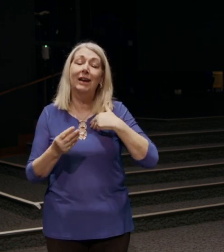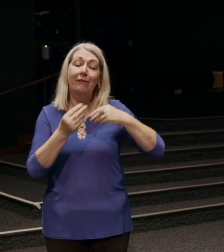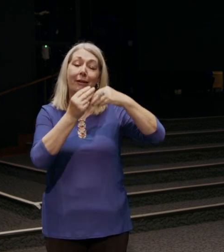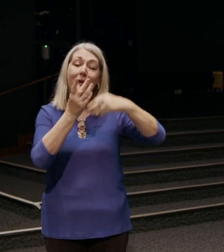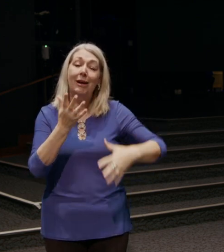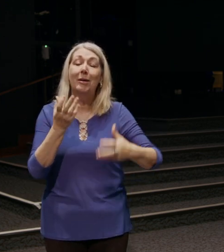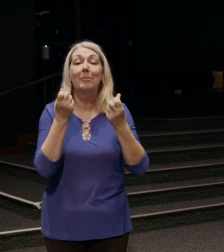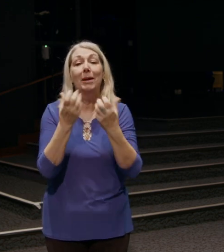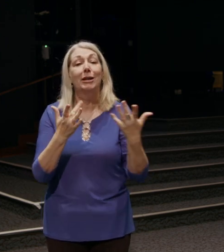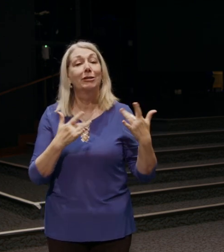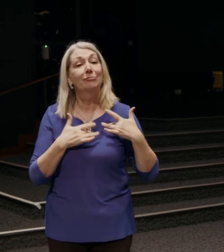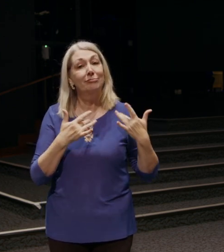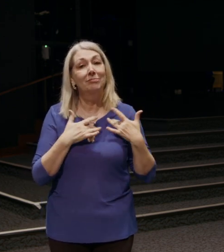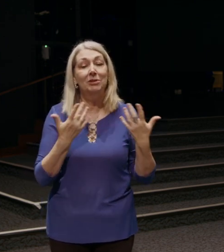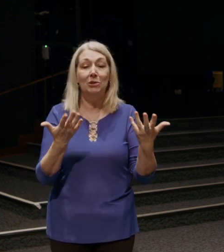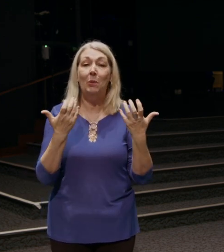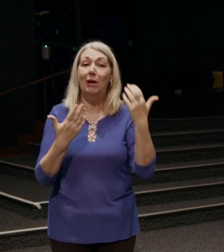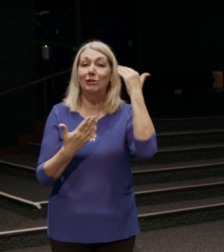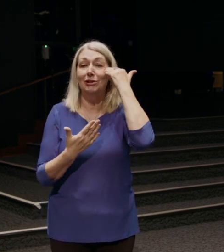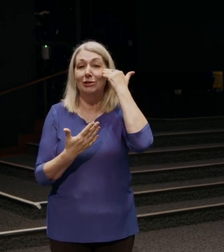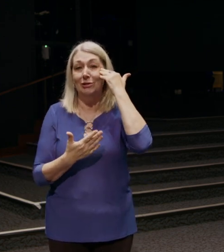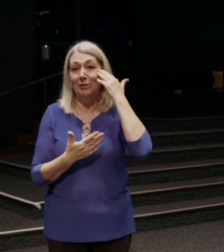about.